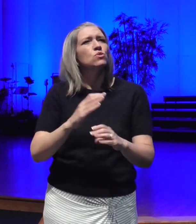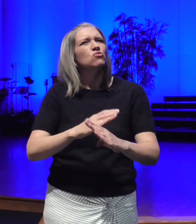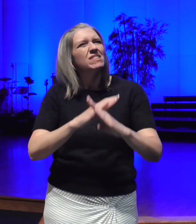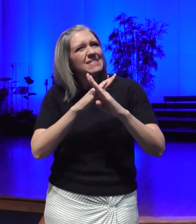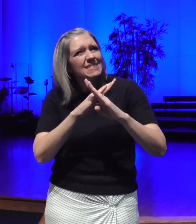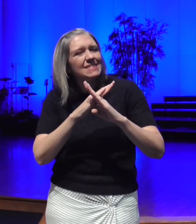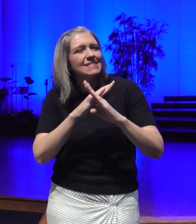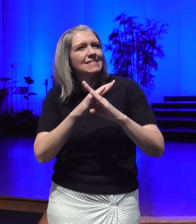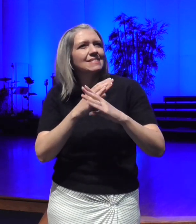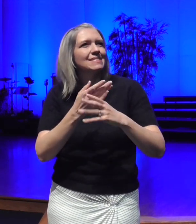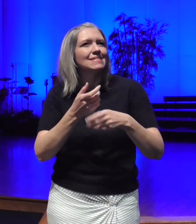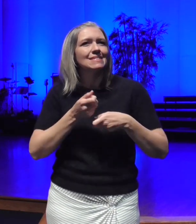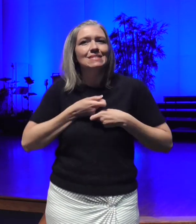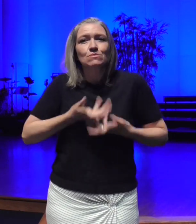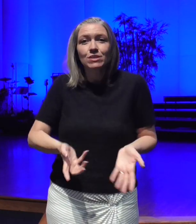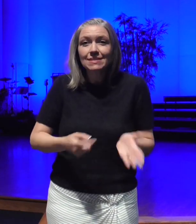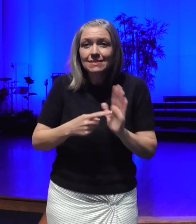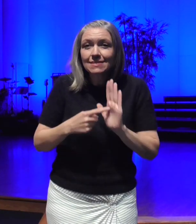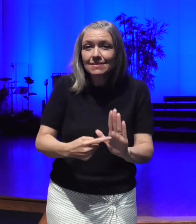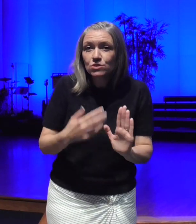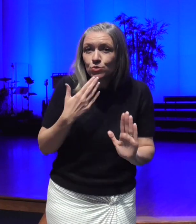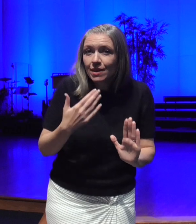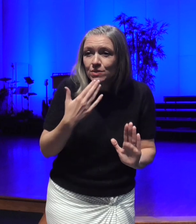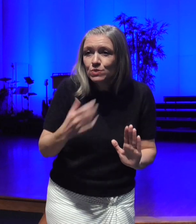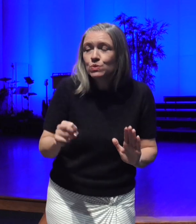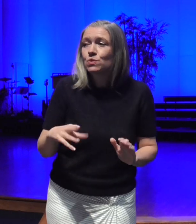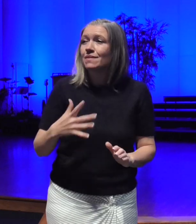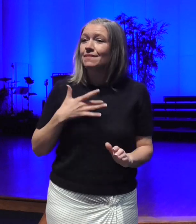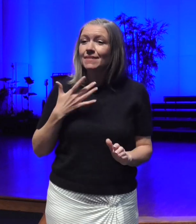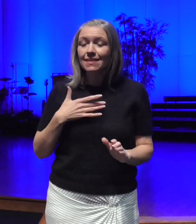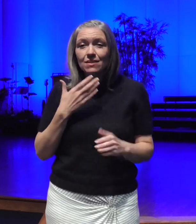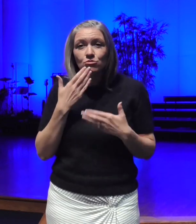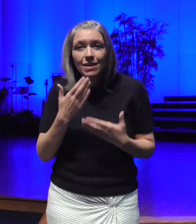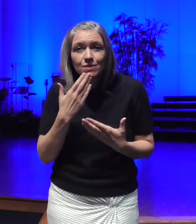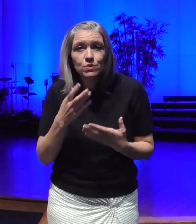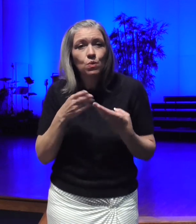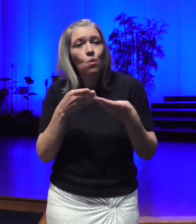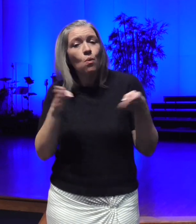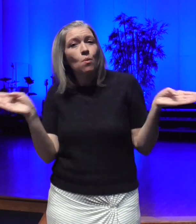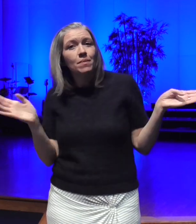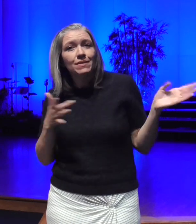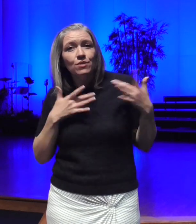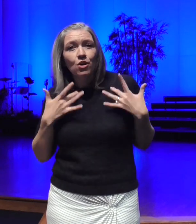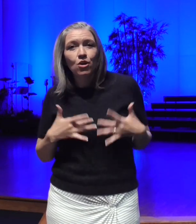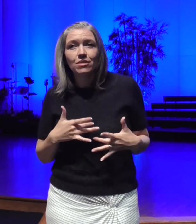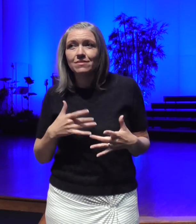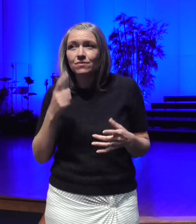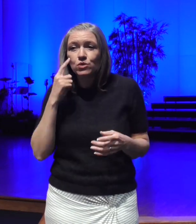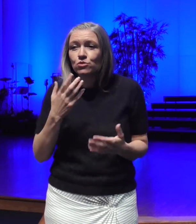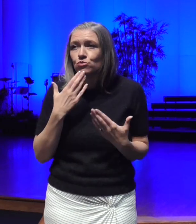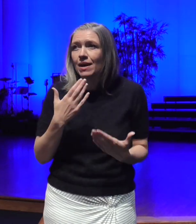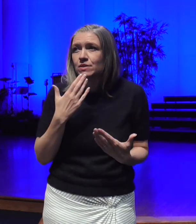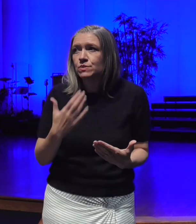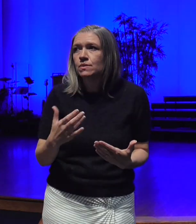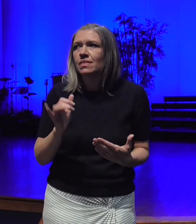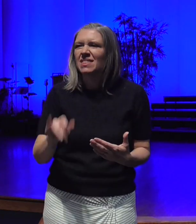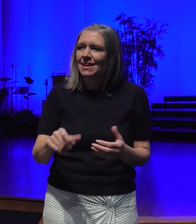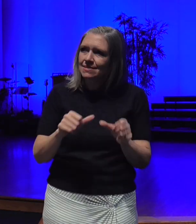our gratitude or feeling our gratitude or opening our heart to gratitude is a